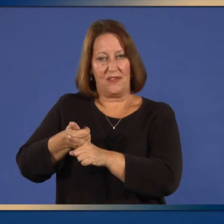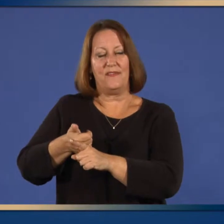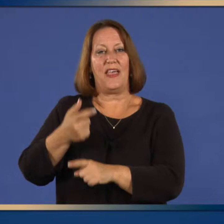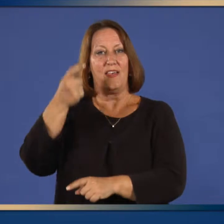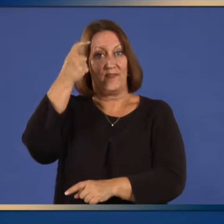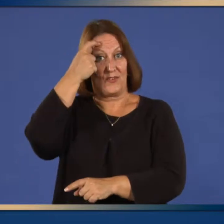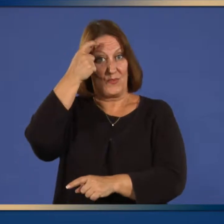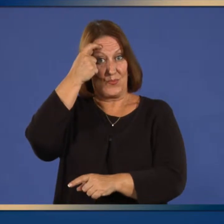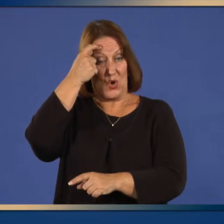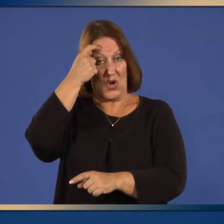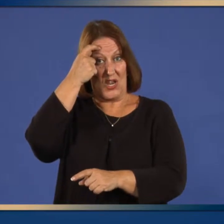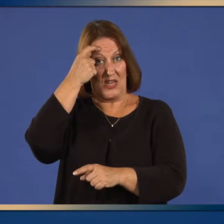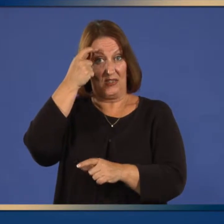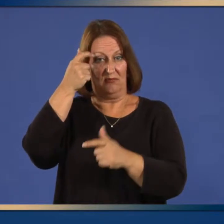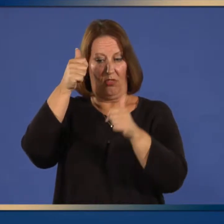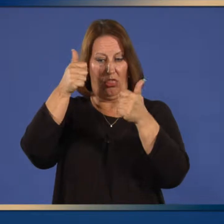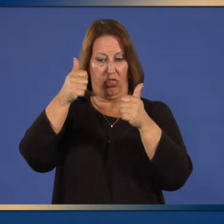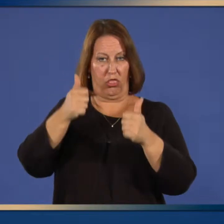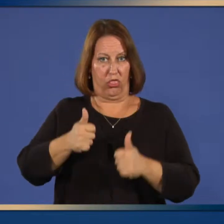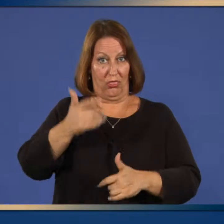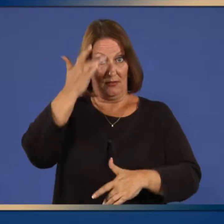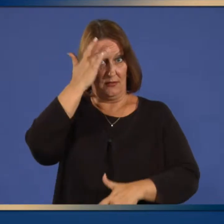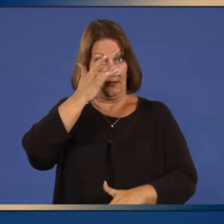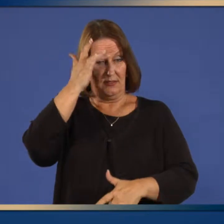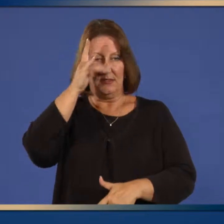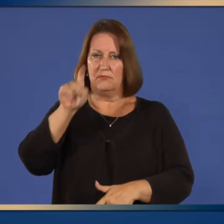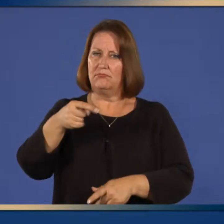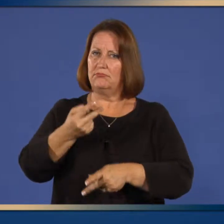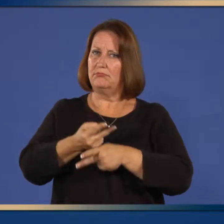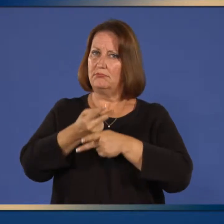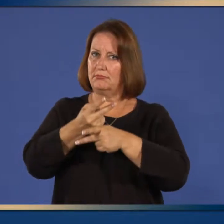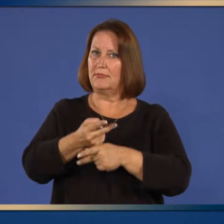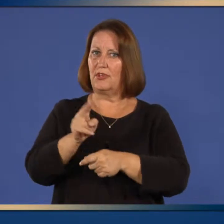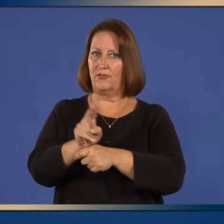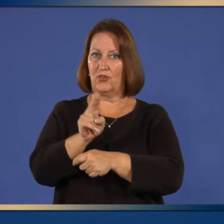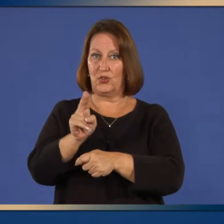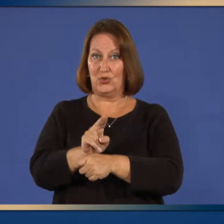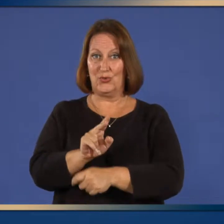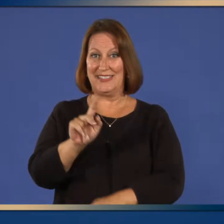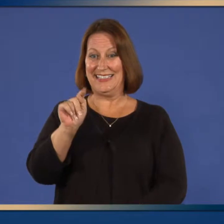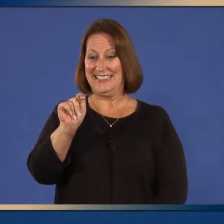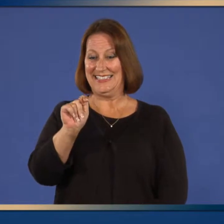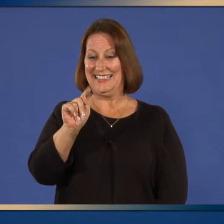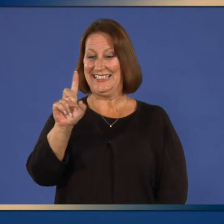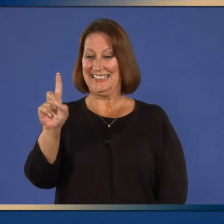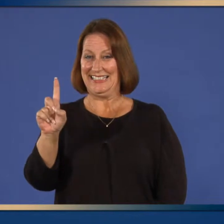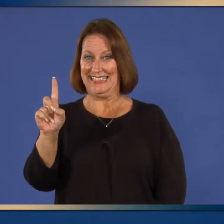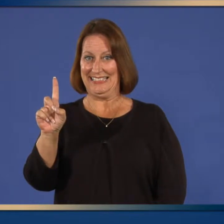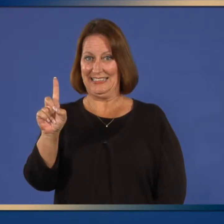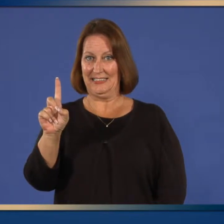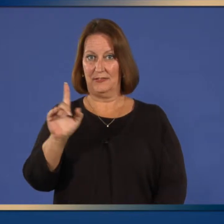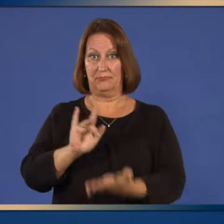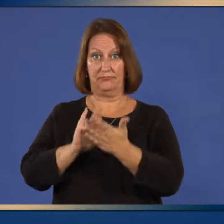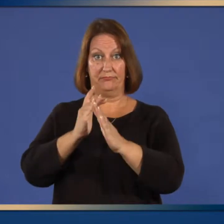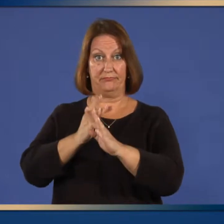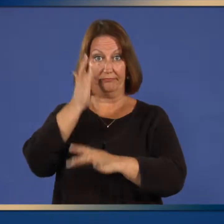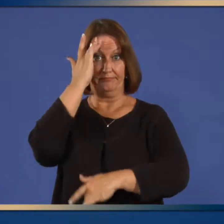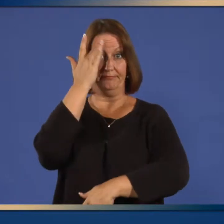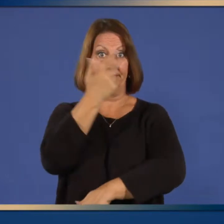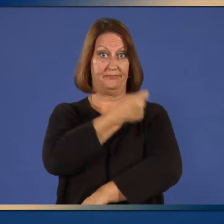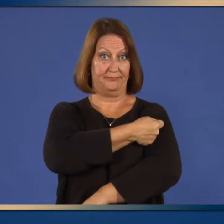For children with stable neurologic disorders, including seizures, unrelated to